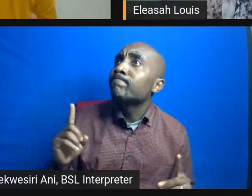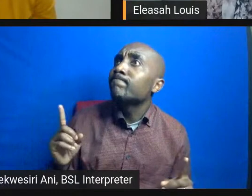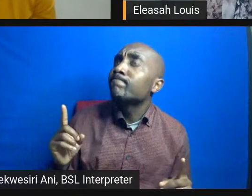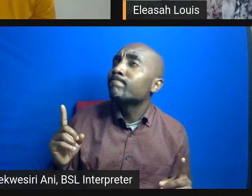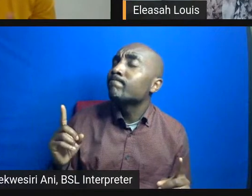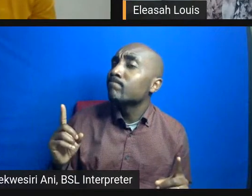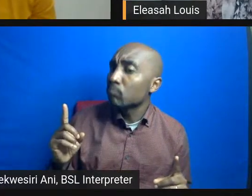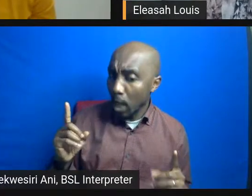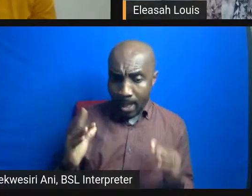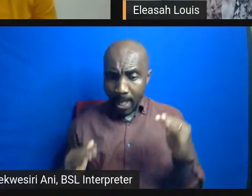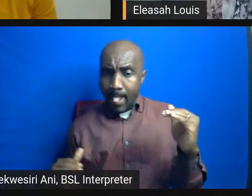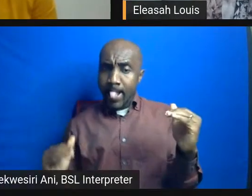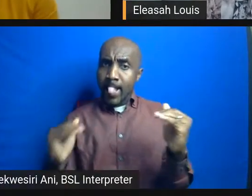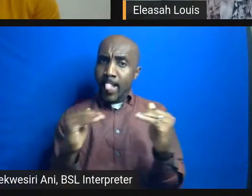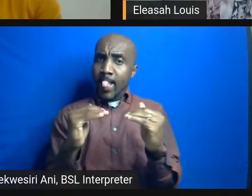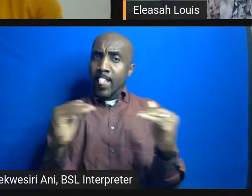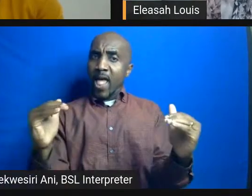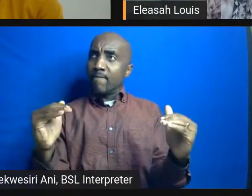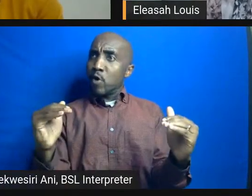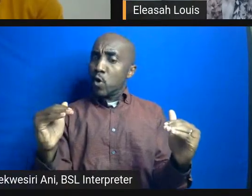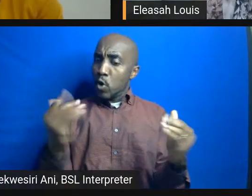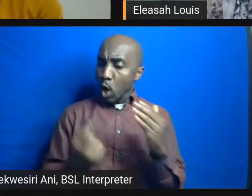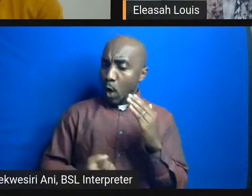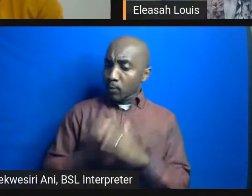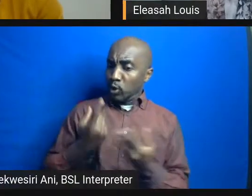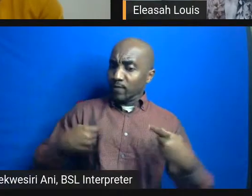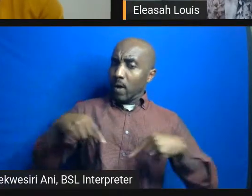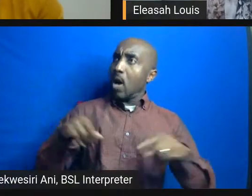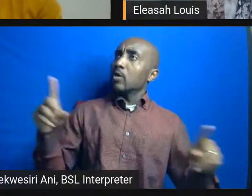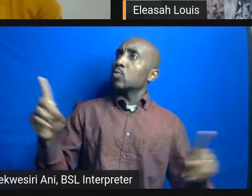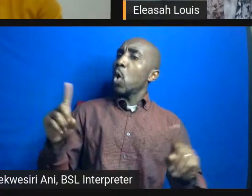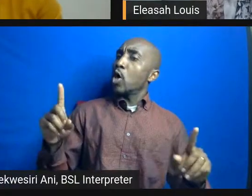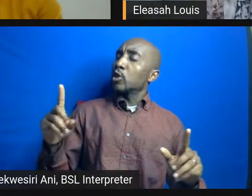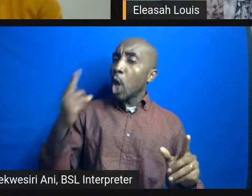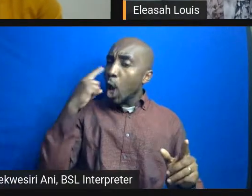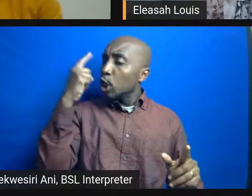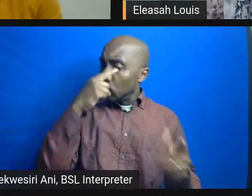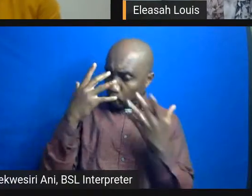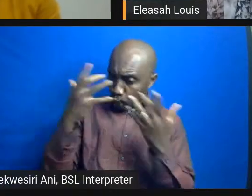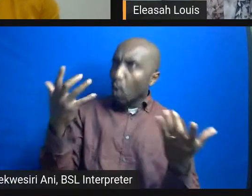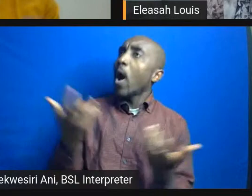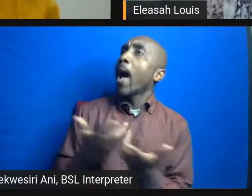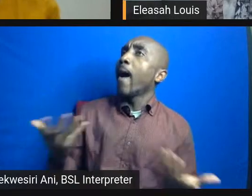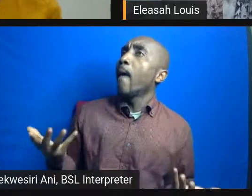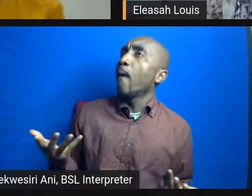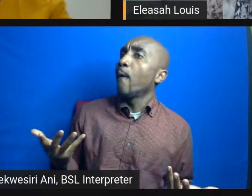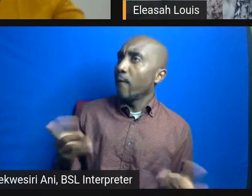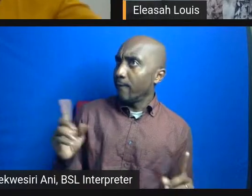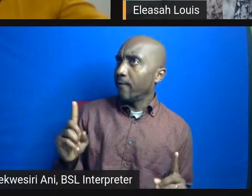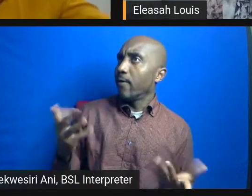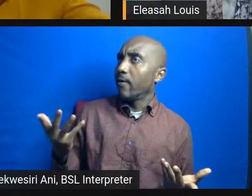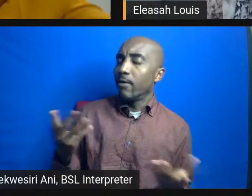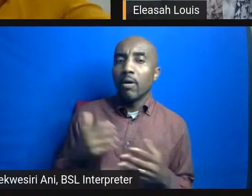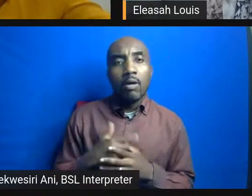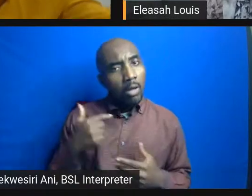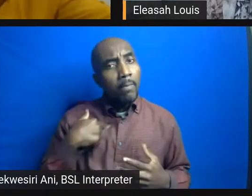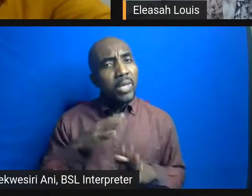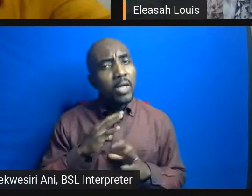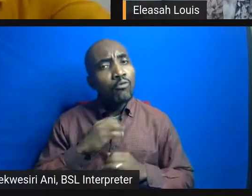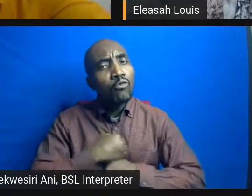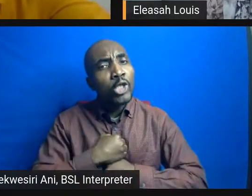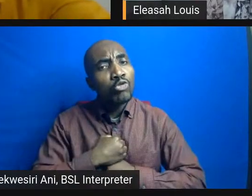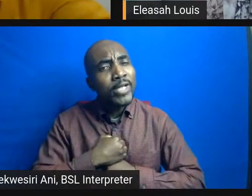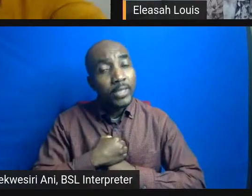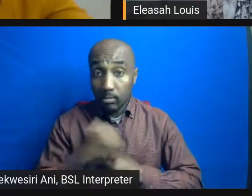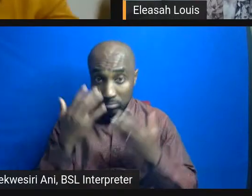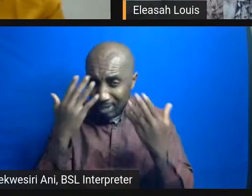plan for leveling up going to create those opportunities, right? I was really frustrated. I